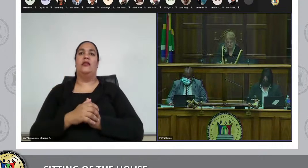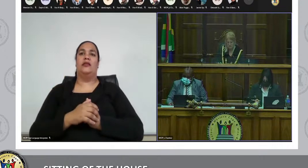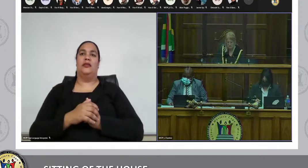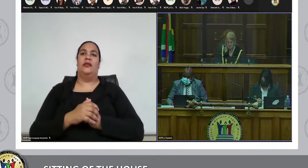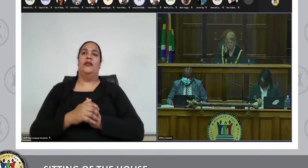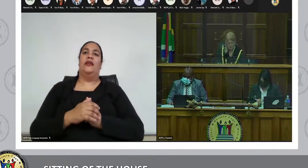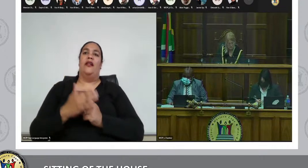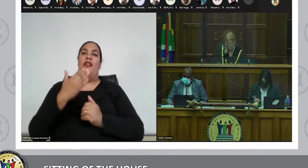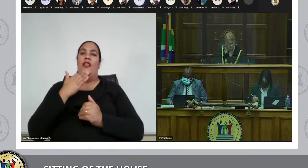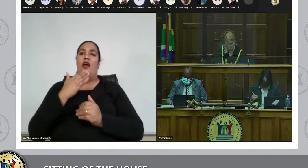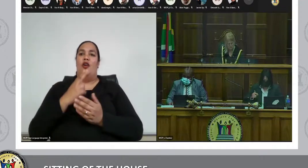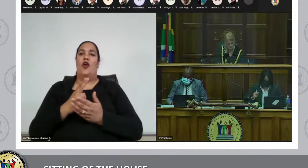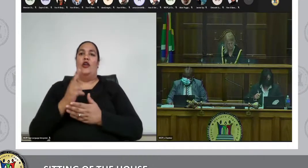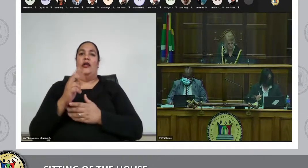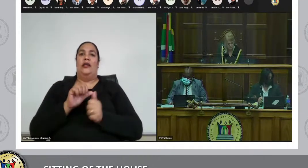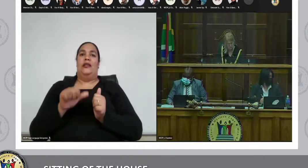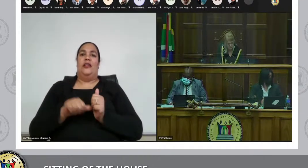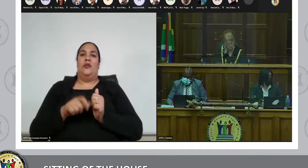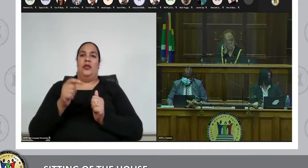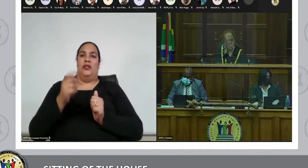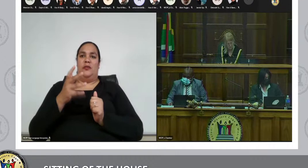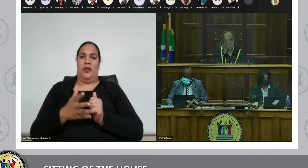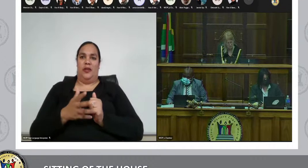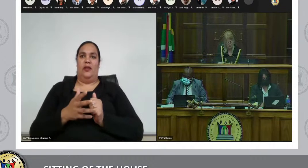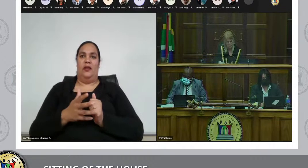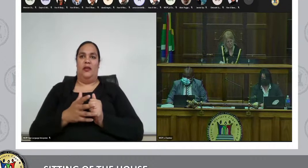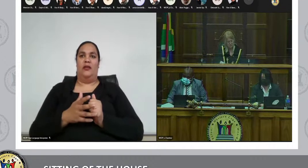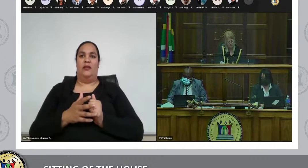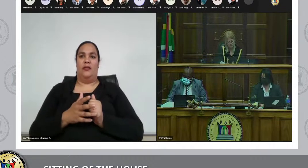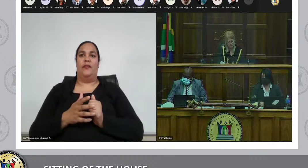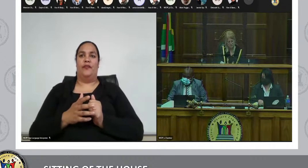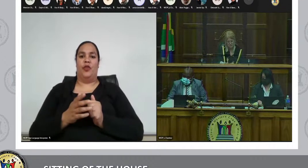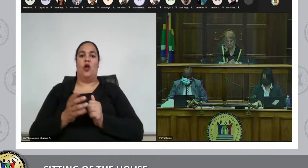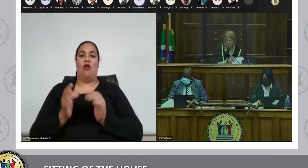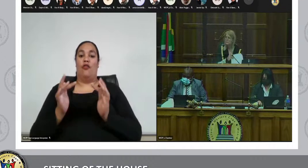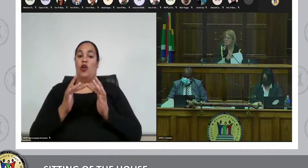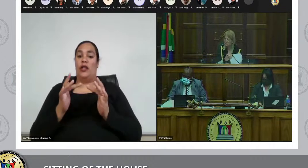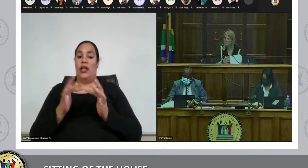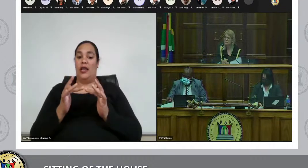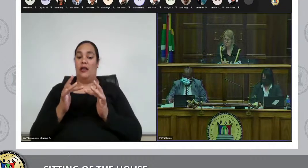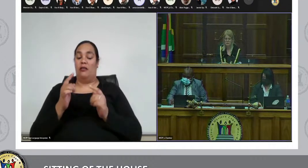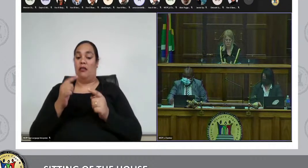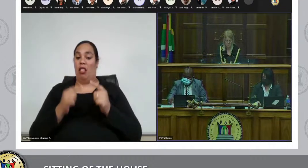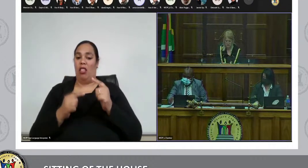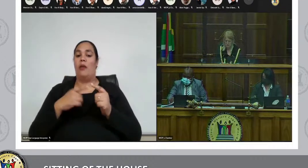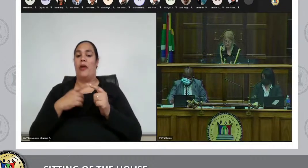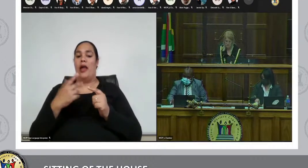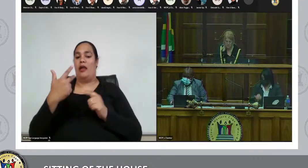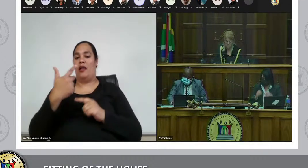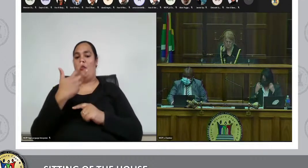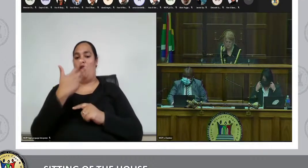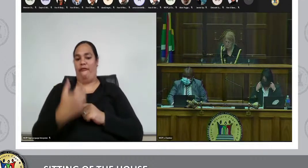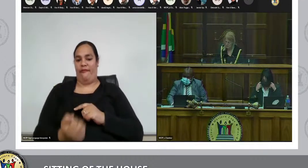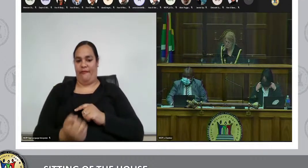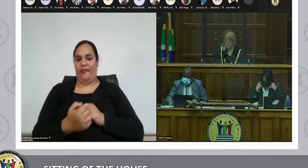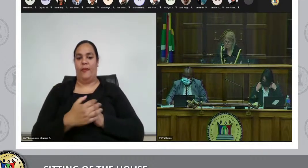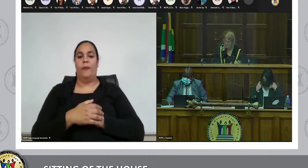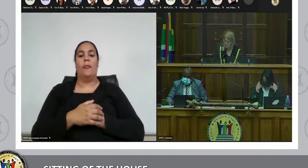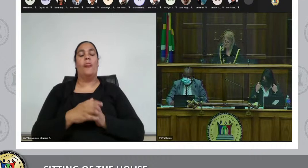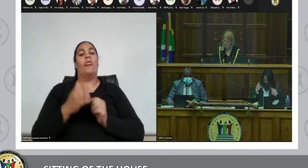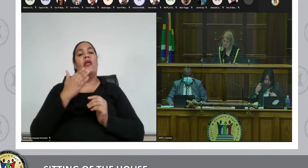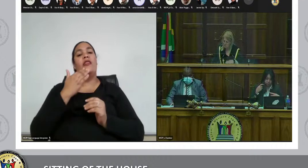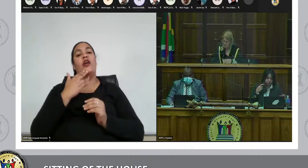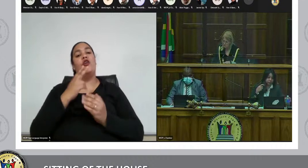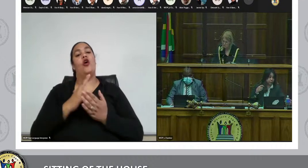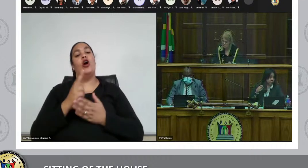Thank you, Honourable Deputy Speaker, and because of connectivity, I'm also going to keep my camera off. Thank you to